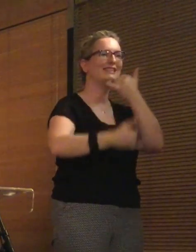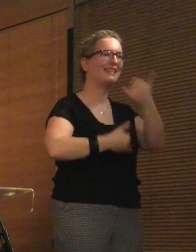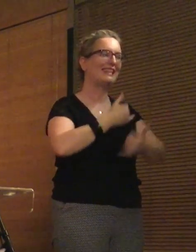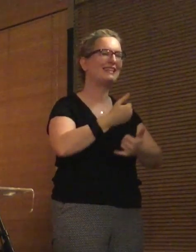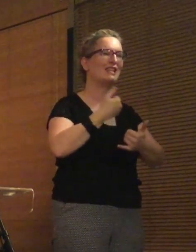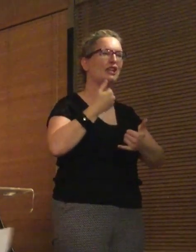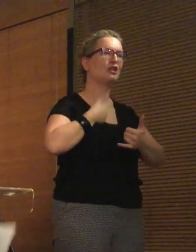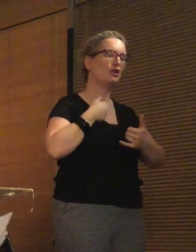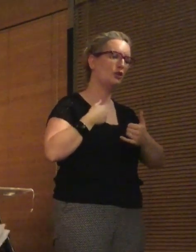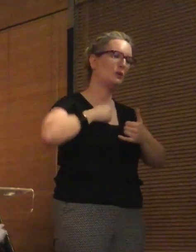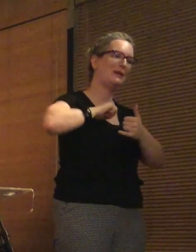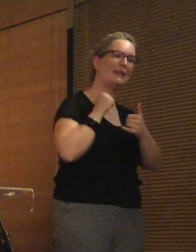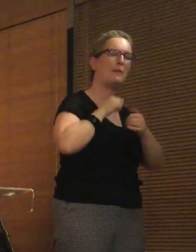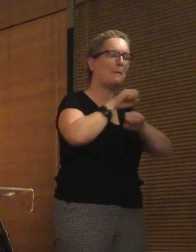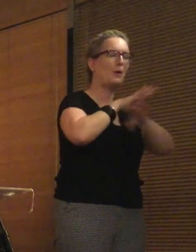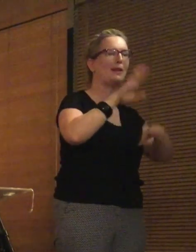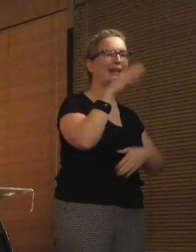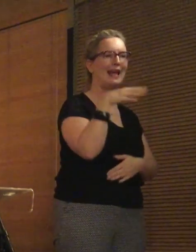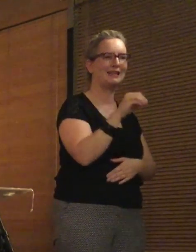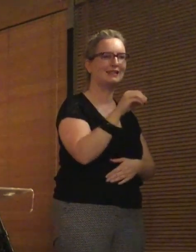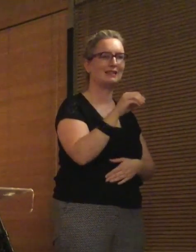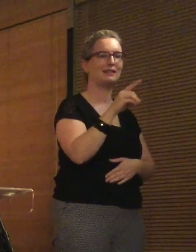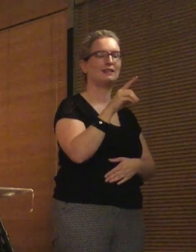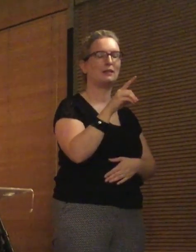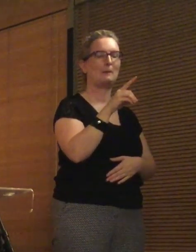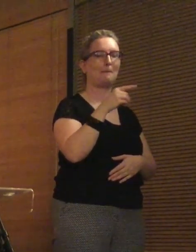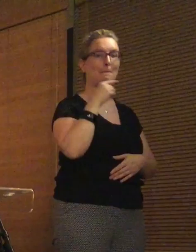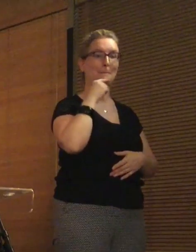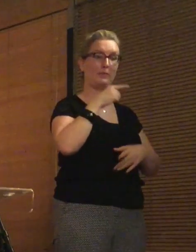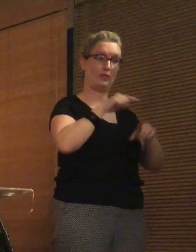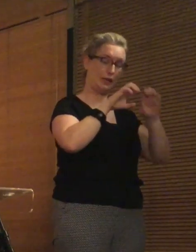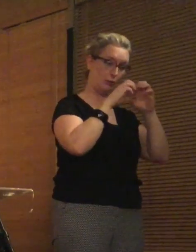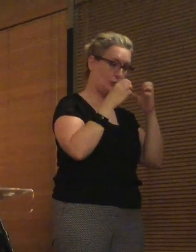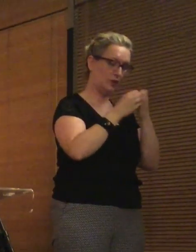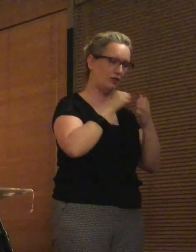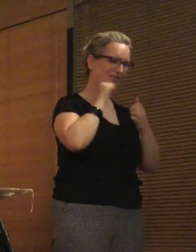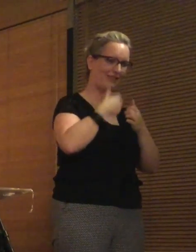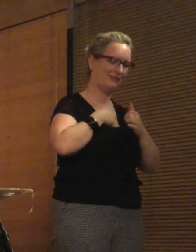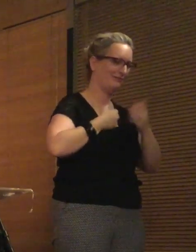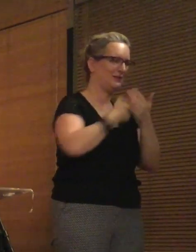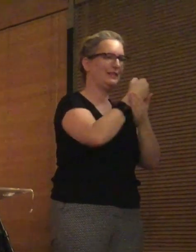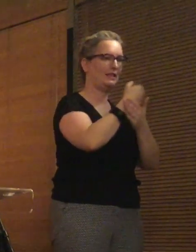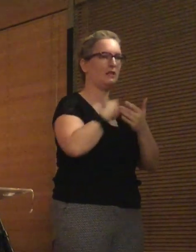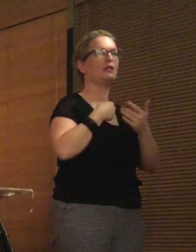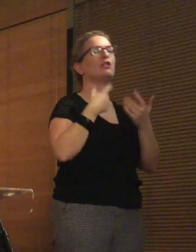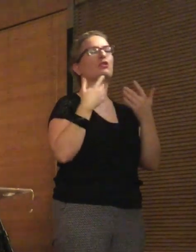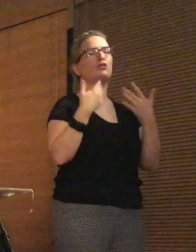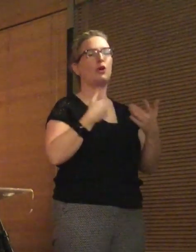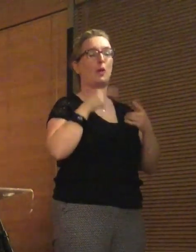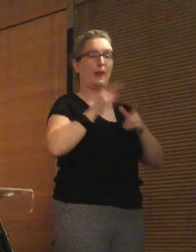public land, and actually they, as this is as a community, they weren't getting anywhere, and they were the women's resource.